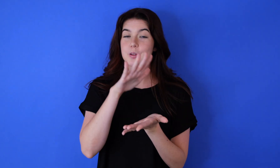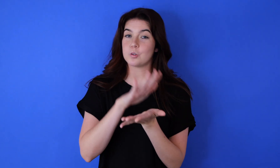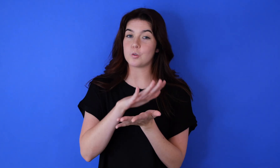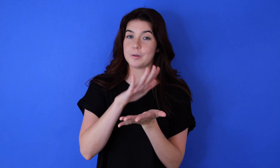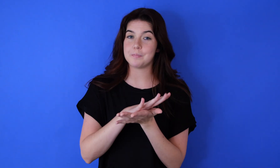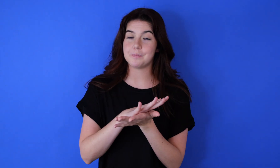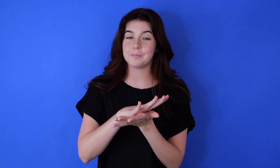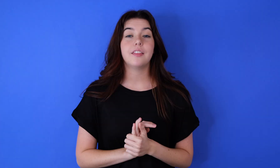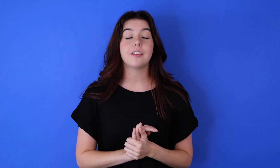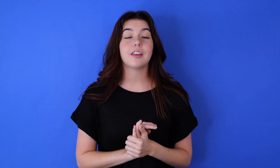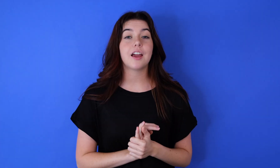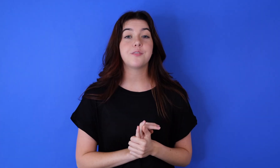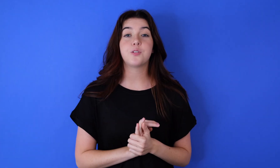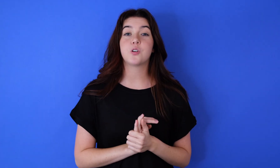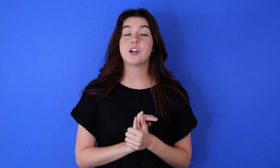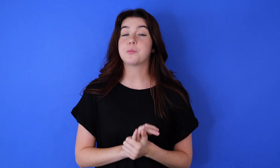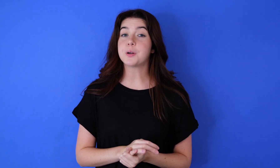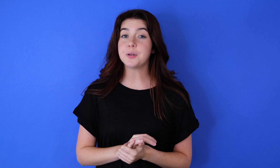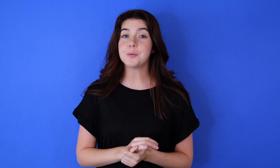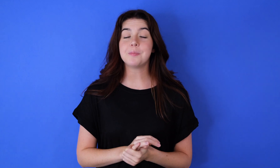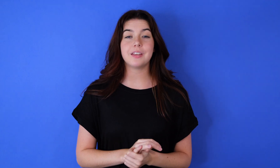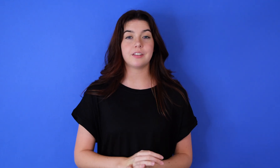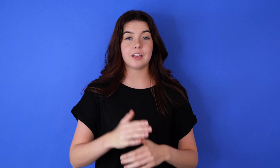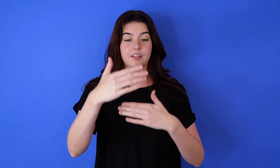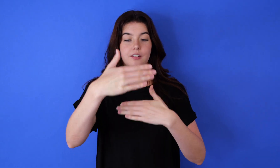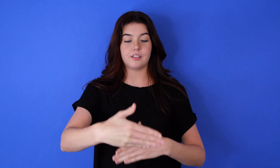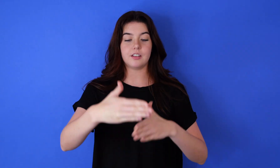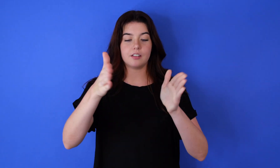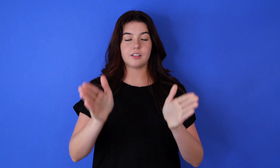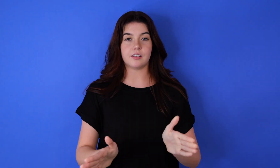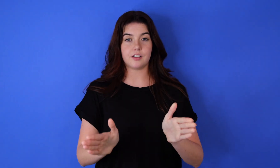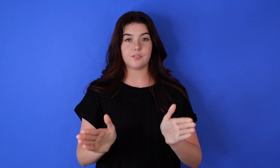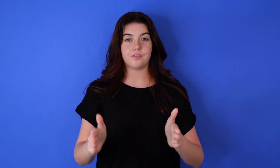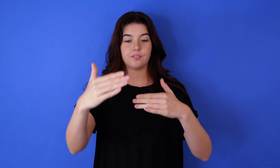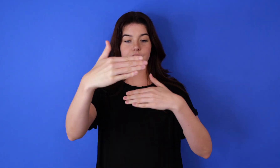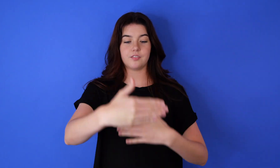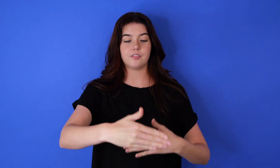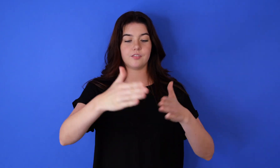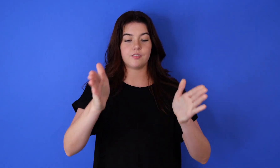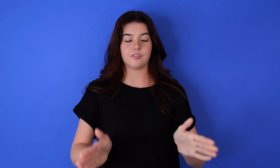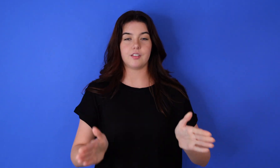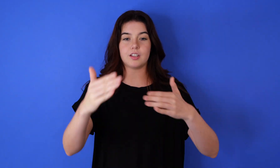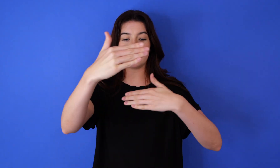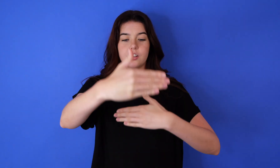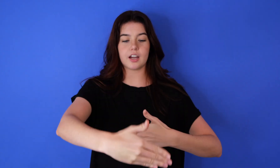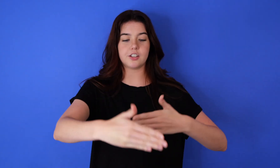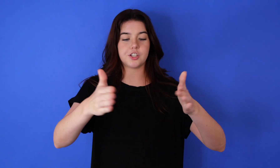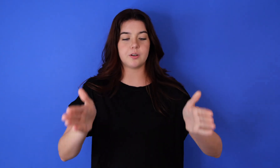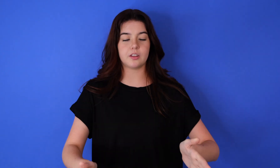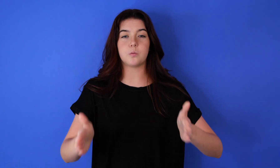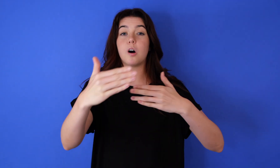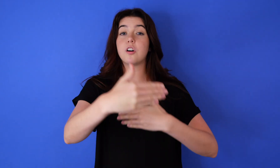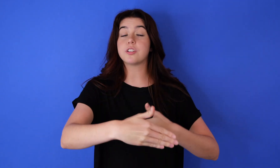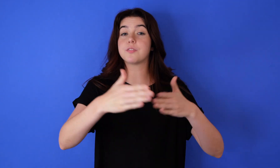School. The sign for room is this. Duh, duh. It's like you're kind of showing the walls of the